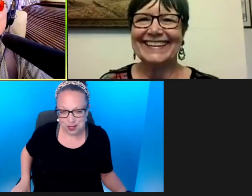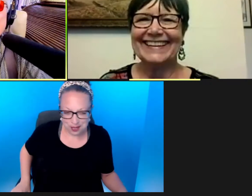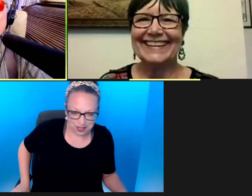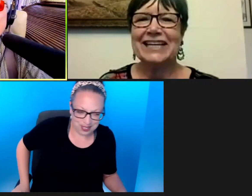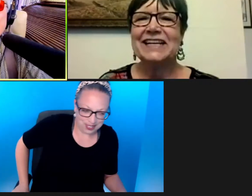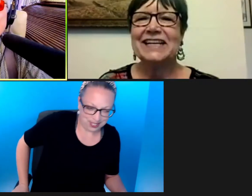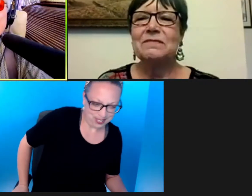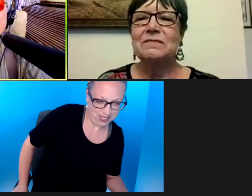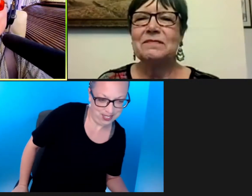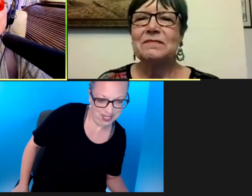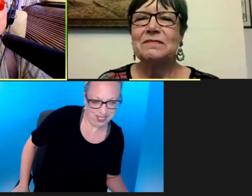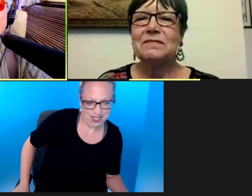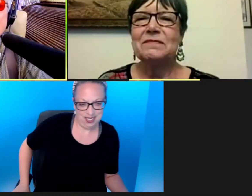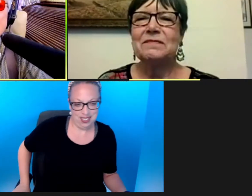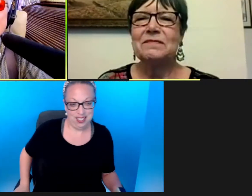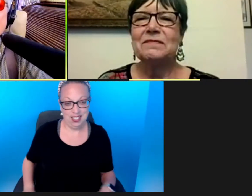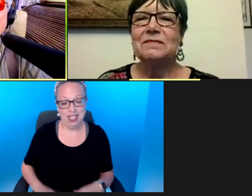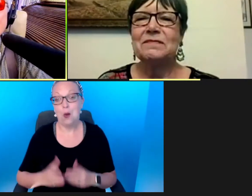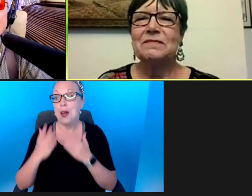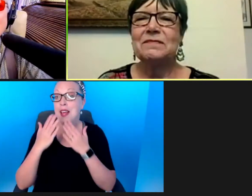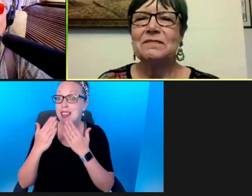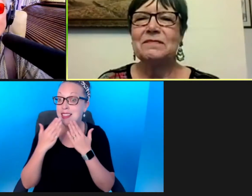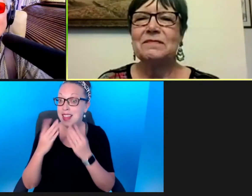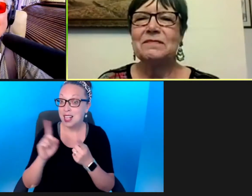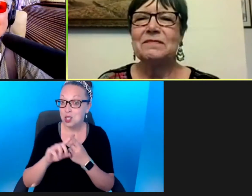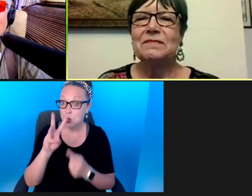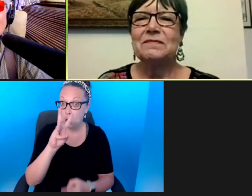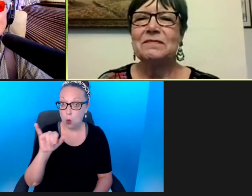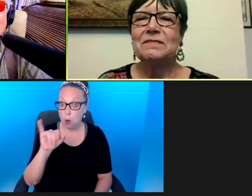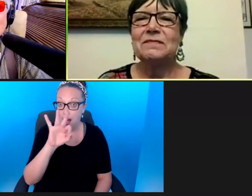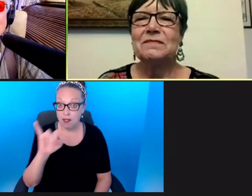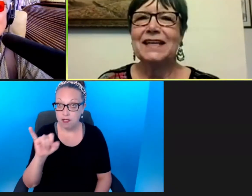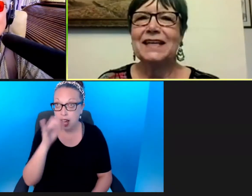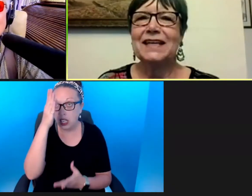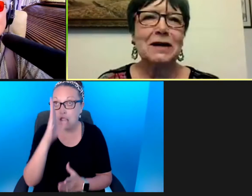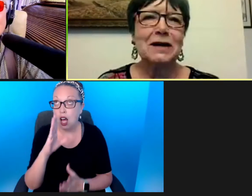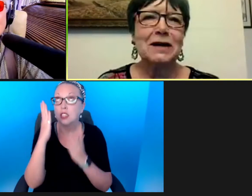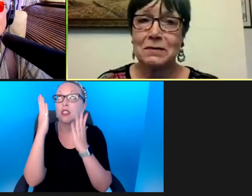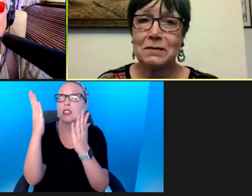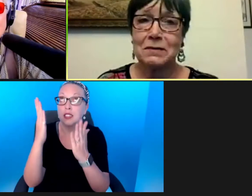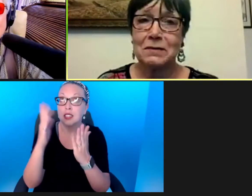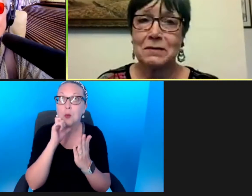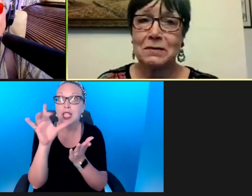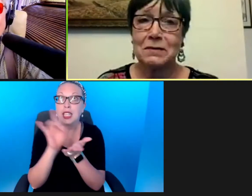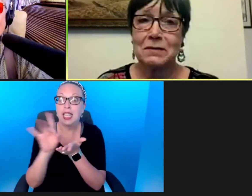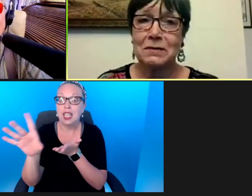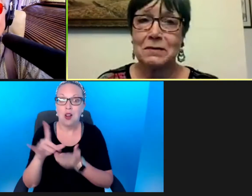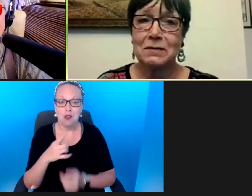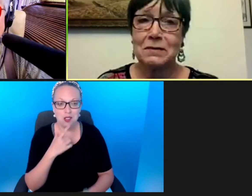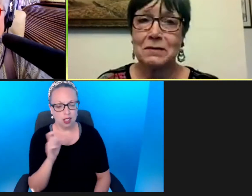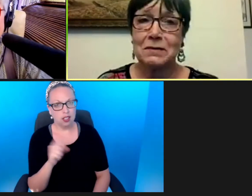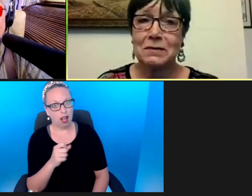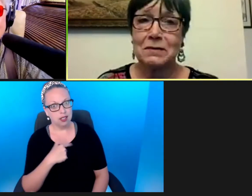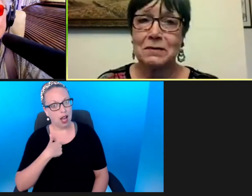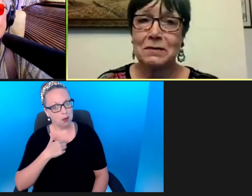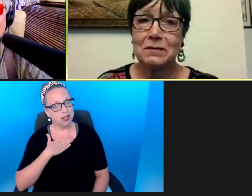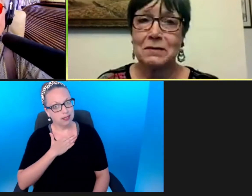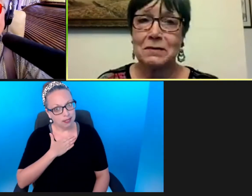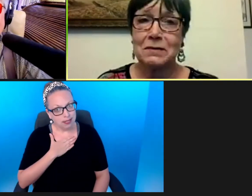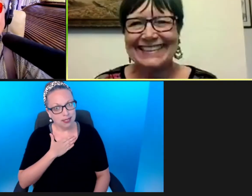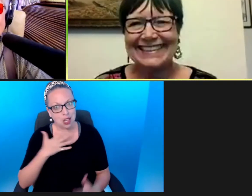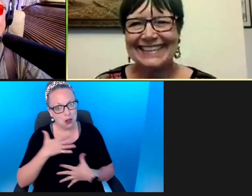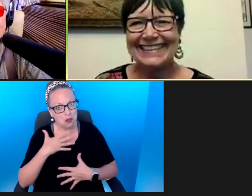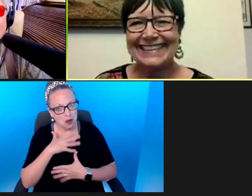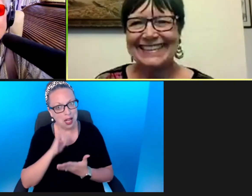Thanks to Wi-Fi gods for letting you. Yes, that's what I want to say. I appreciate not getting kicked off, because I was afraid that would happen.